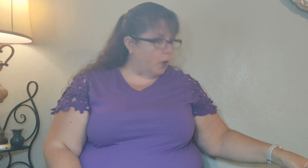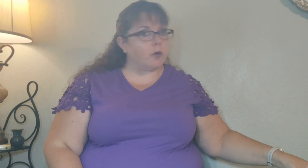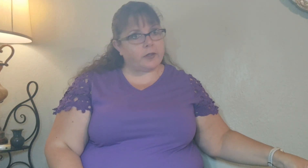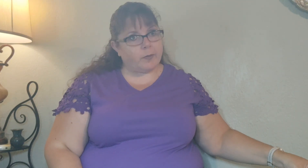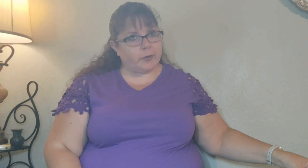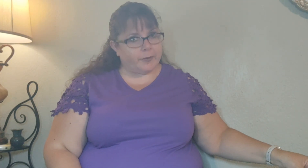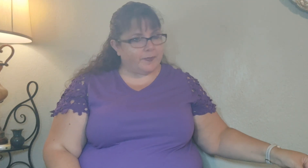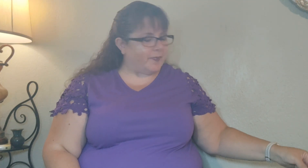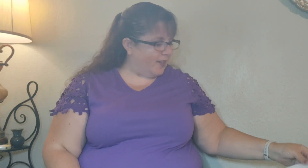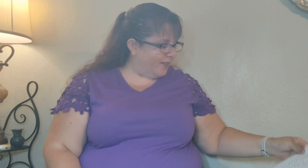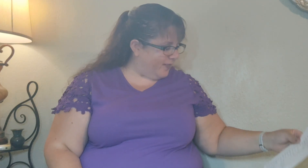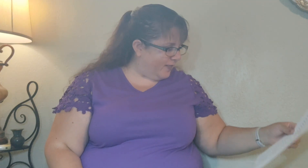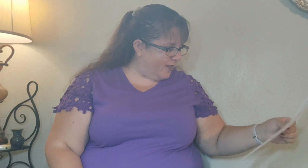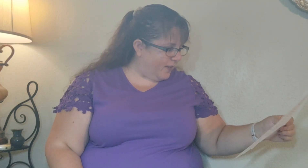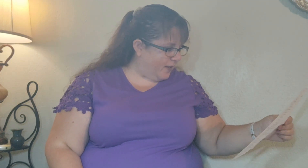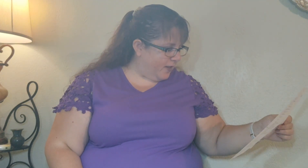or someone.